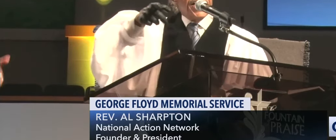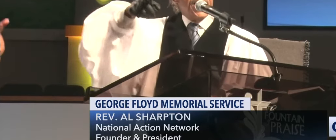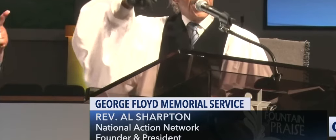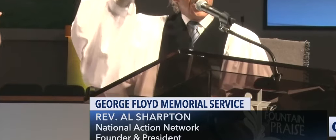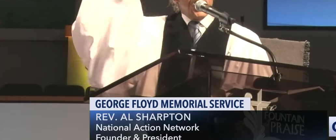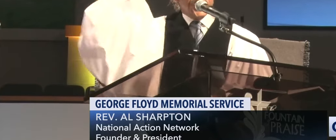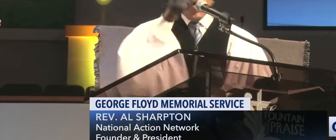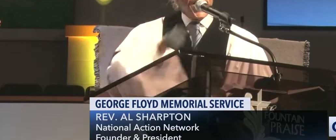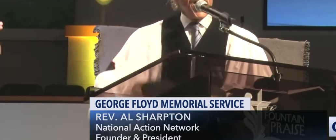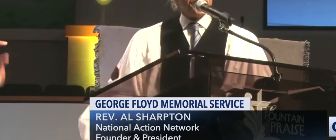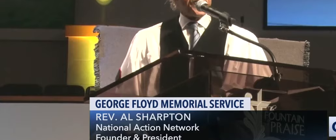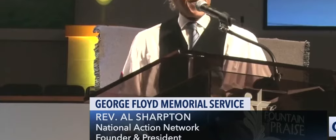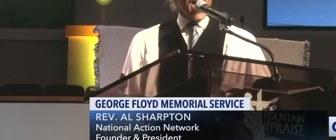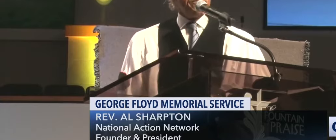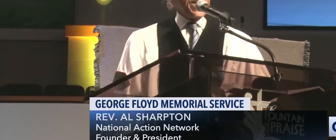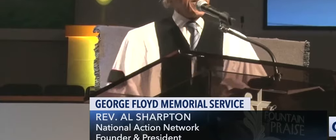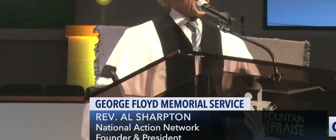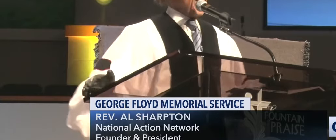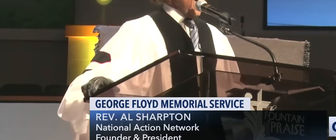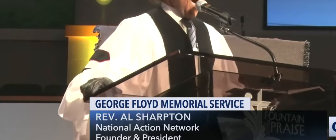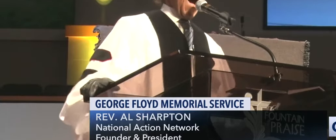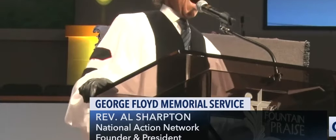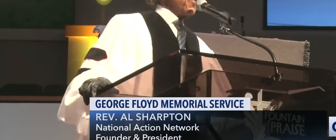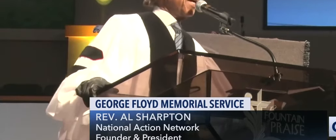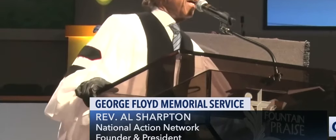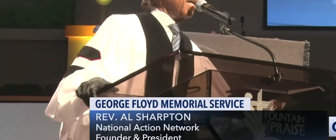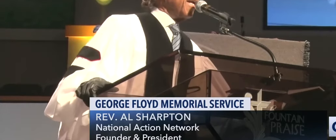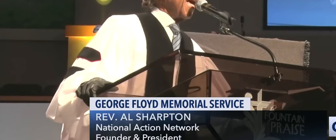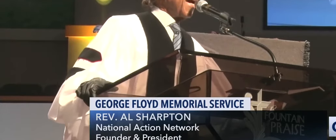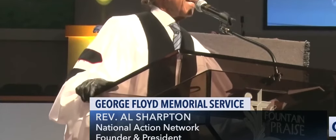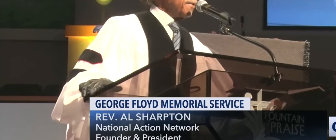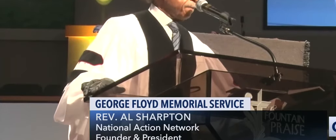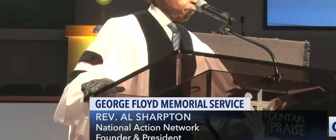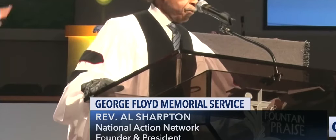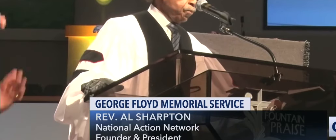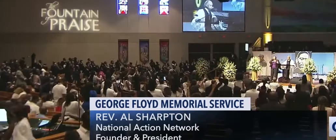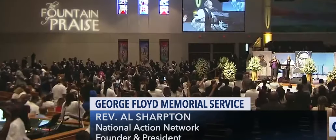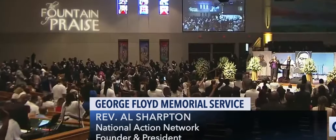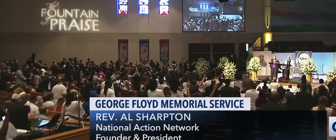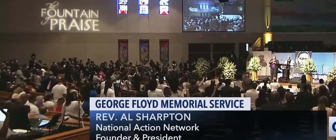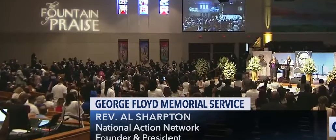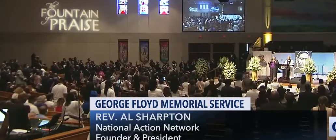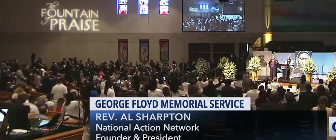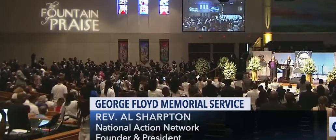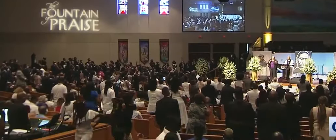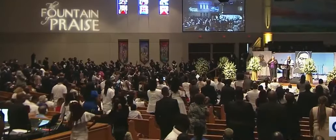then you will hear from heaven. I will heal the land.